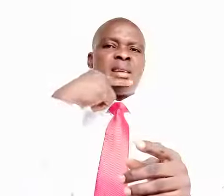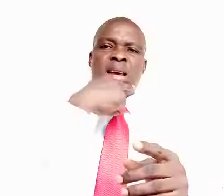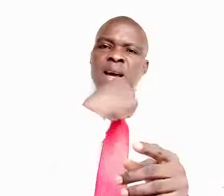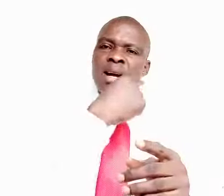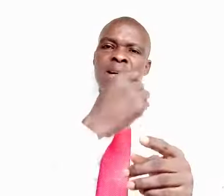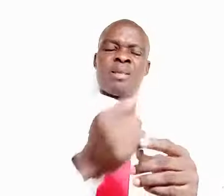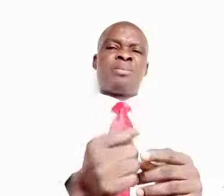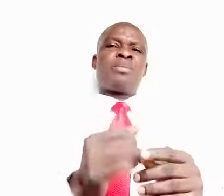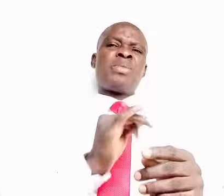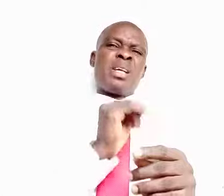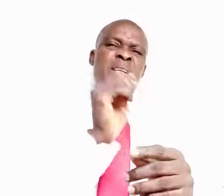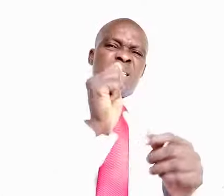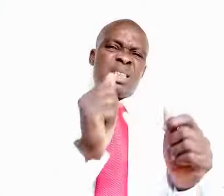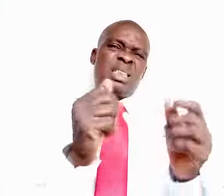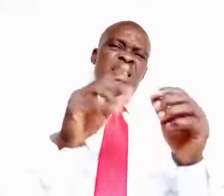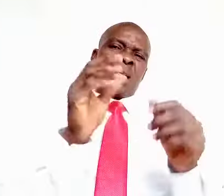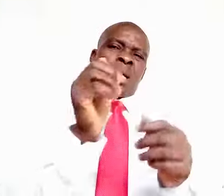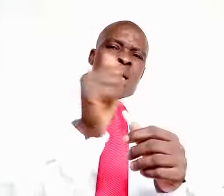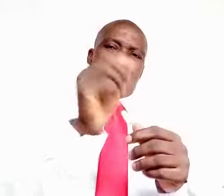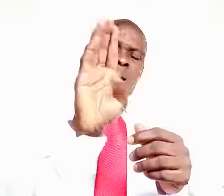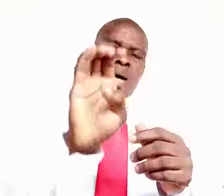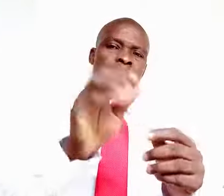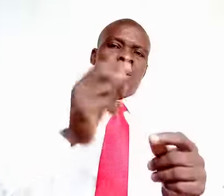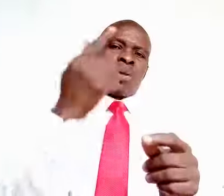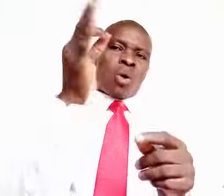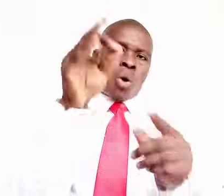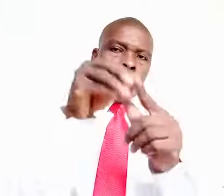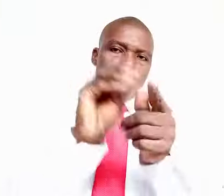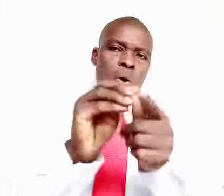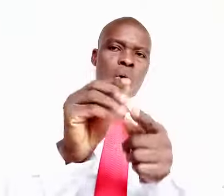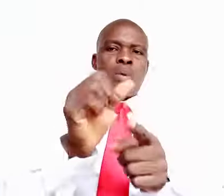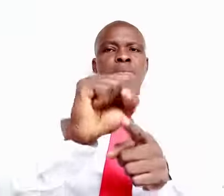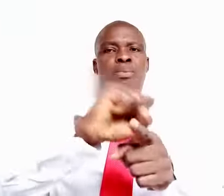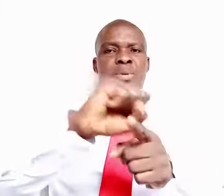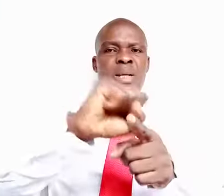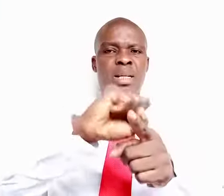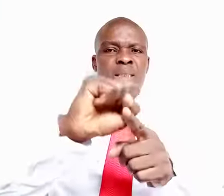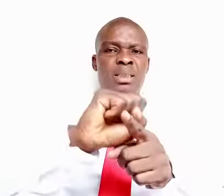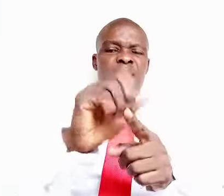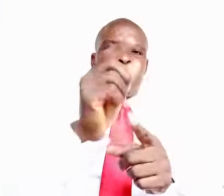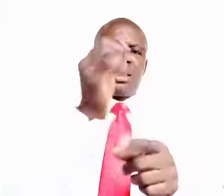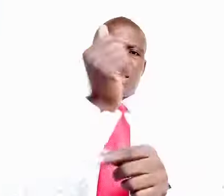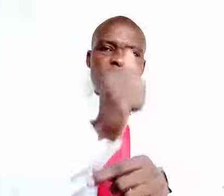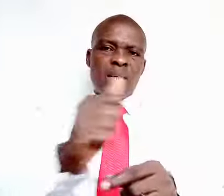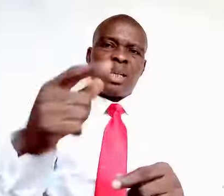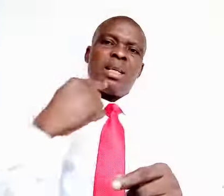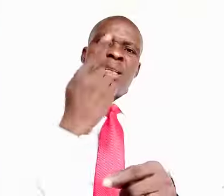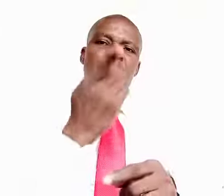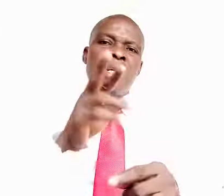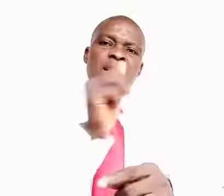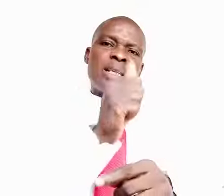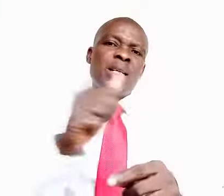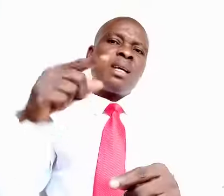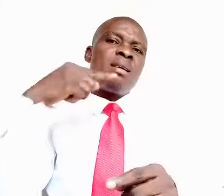Dishonesty implies the acts of practice of telling a lie. Or, of cheating, deceiving, stealing,